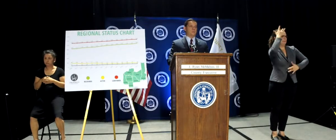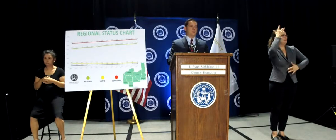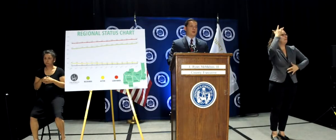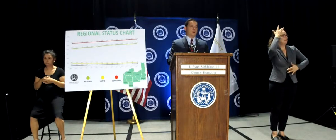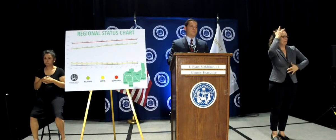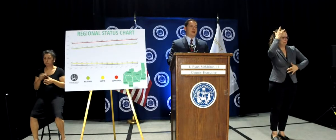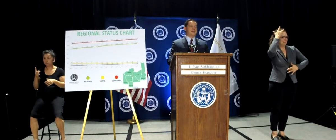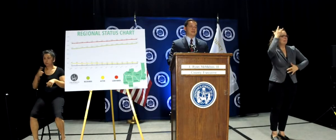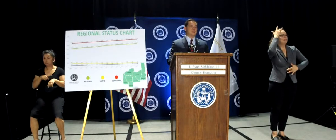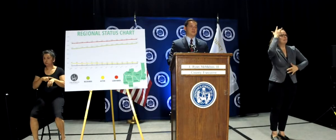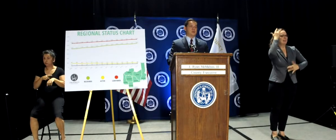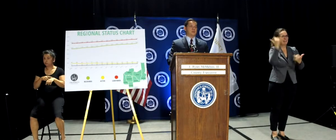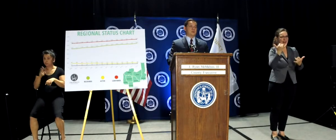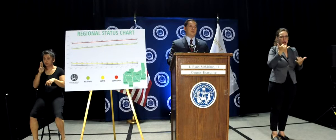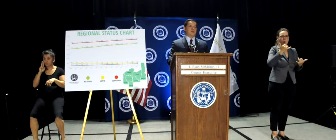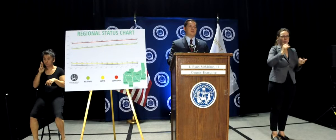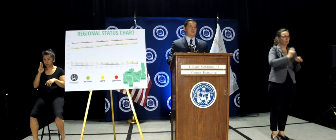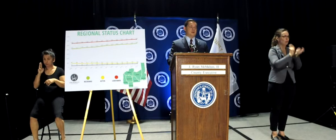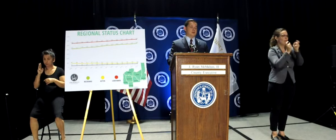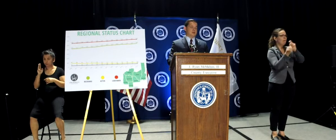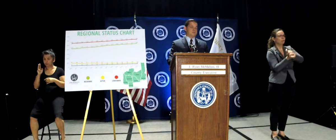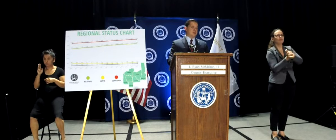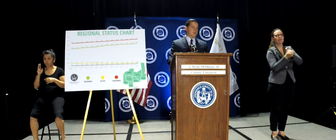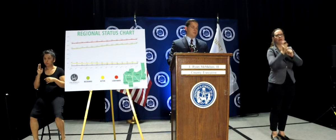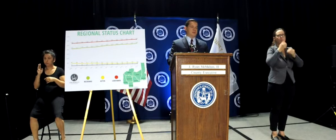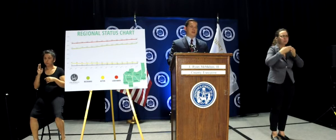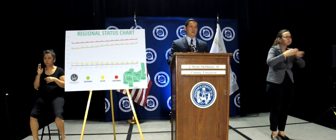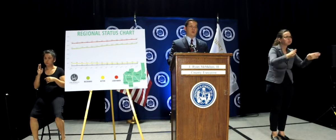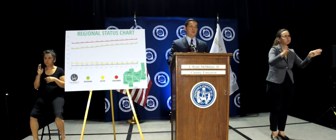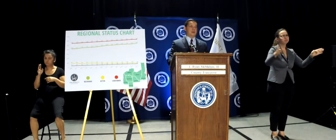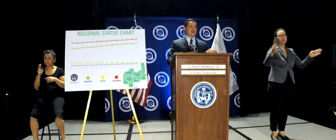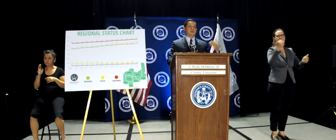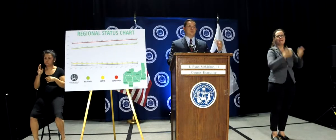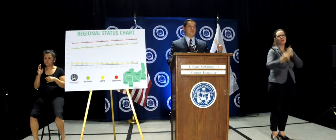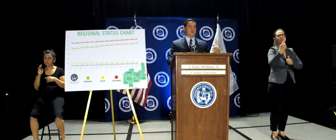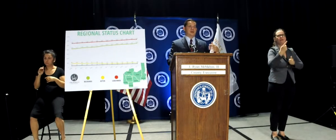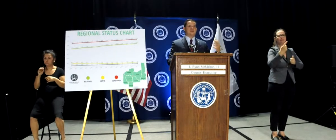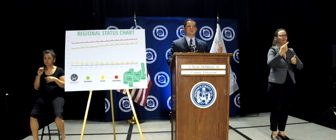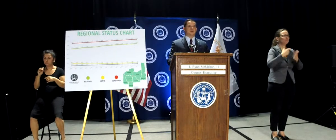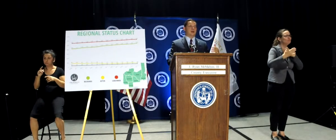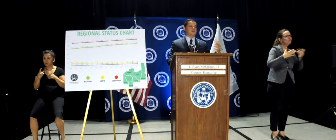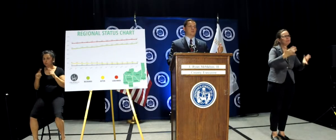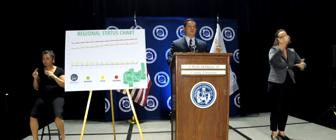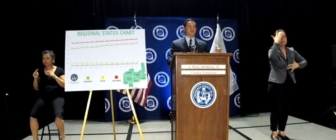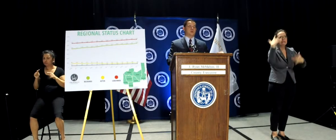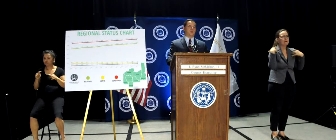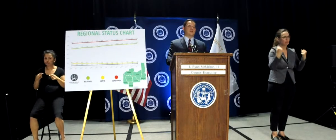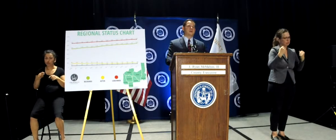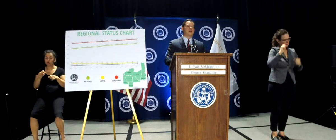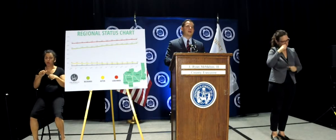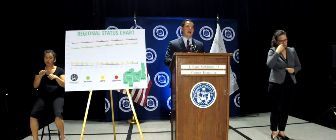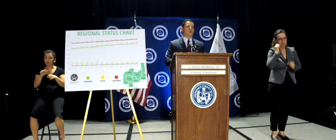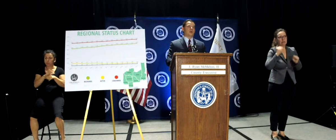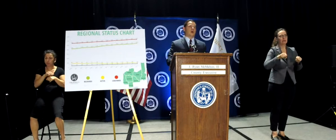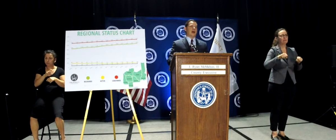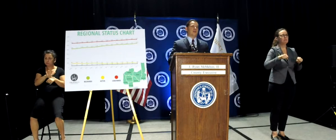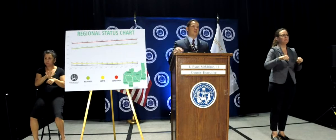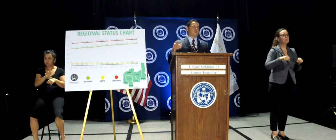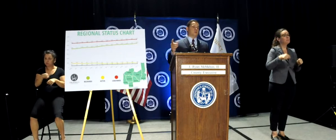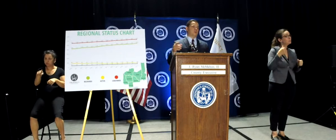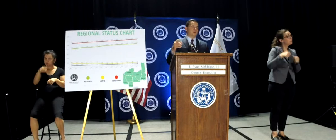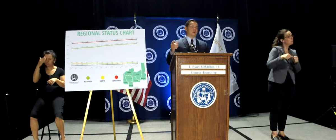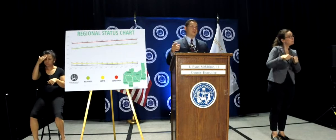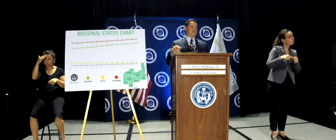were positive because 8% had COVID, 92% had something else respiratory-wise. Now we don't